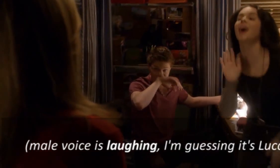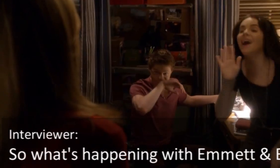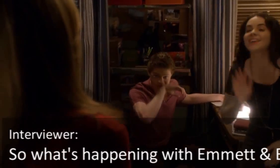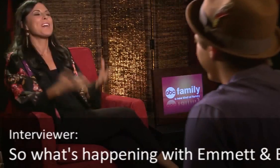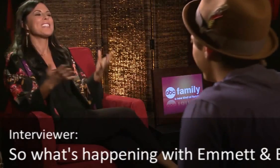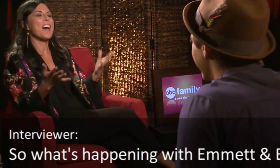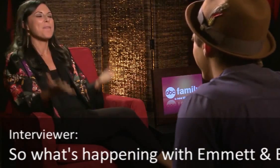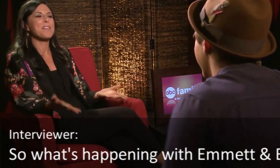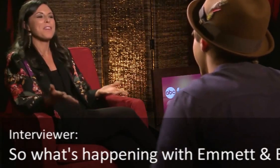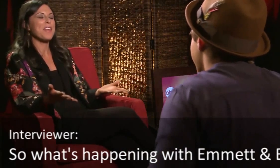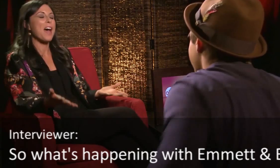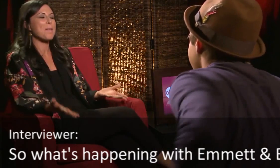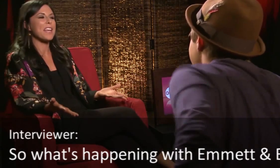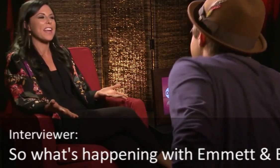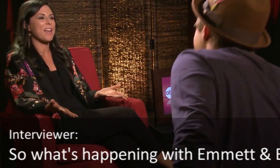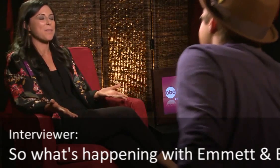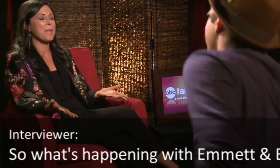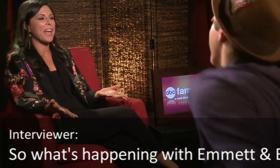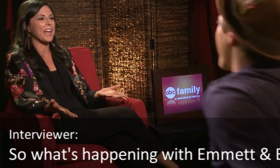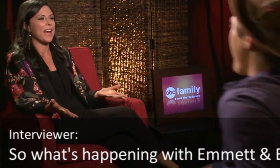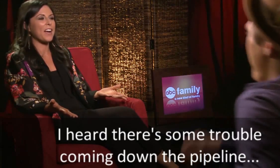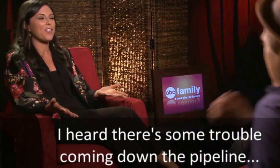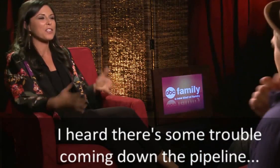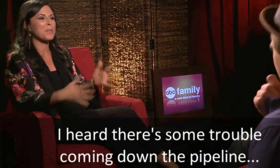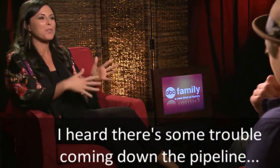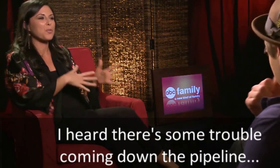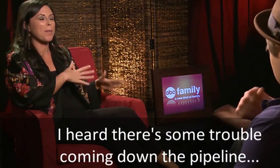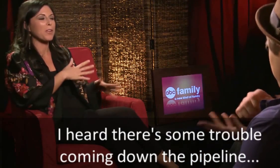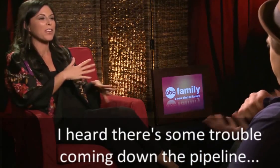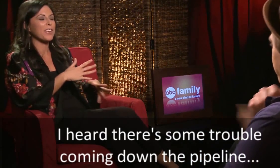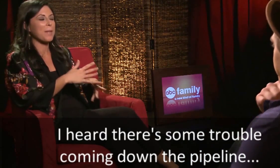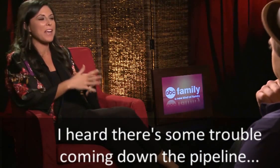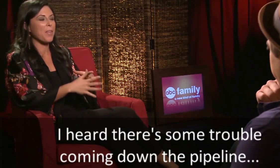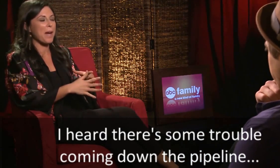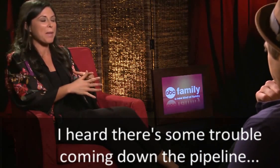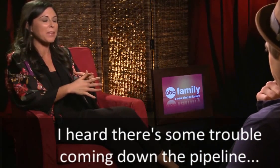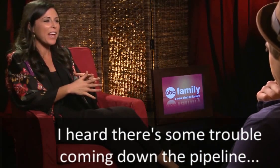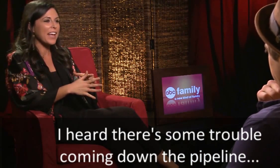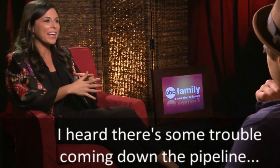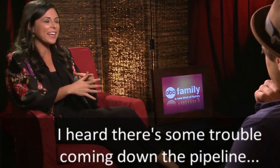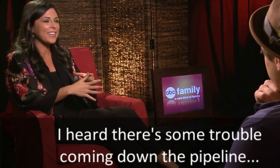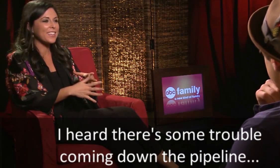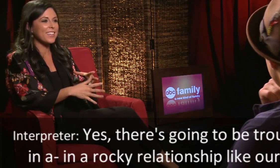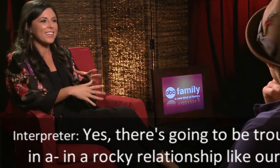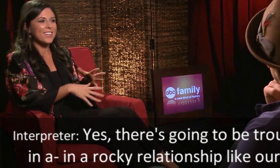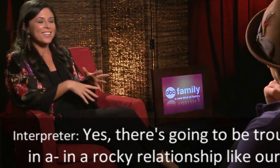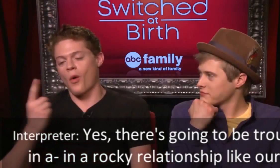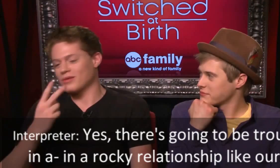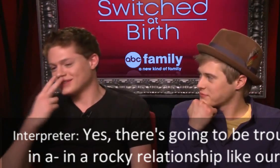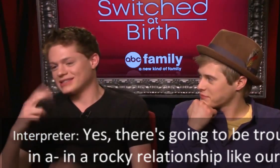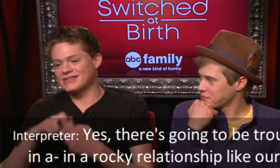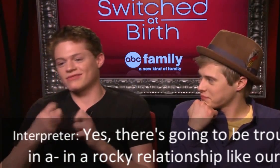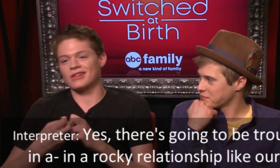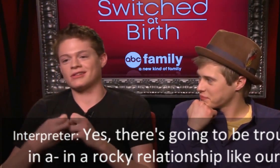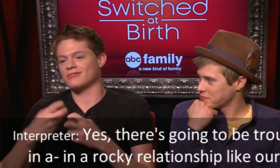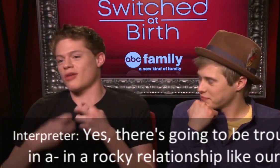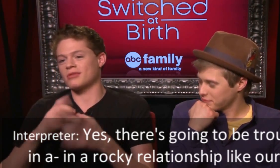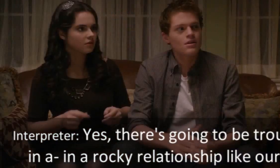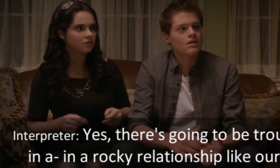So what's happening with Emmett and Bay? I heard there's some trouble coming down the pipeline. Yes, there's going to be